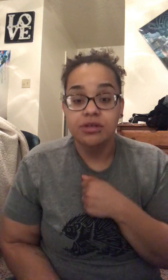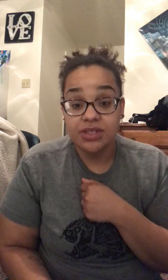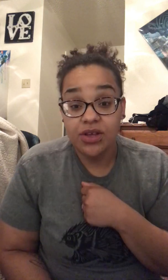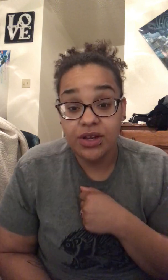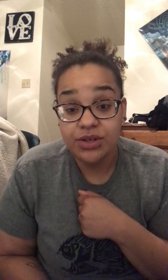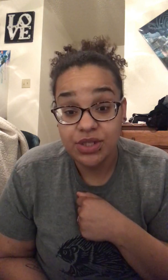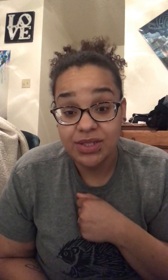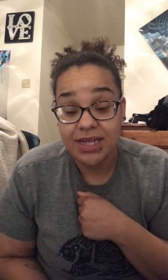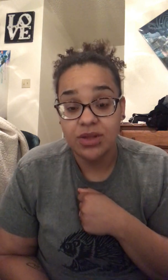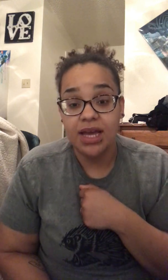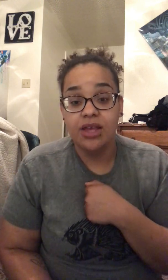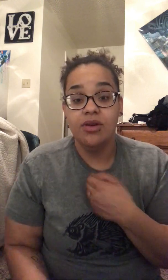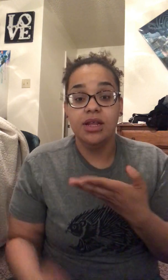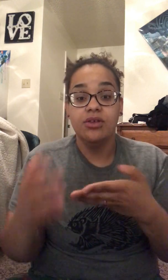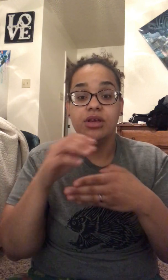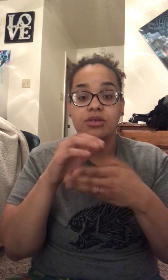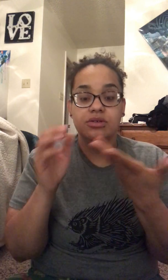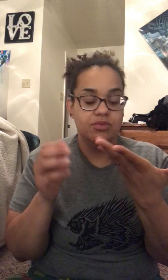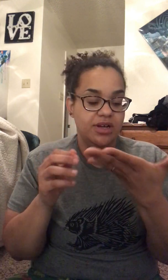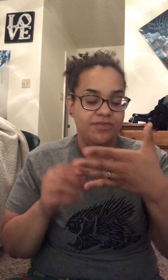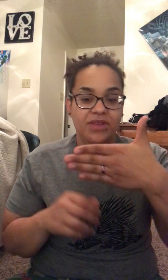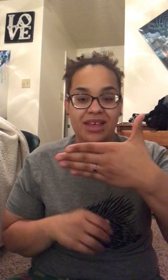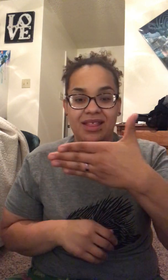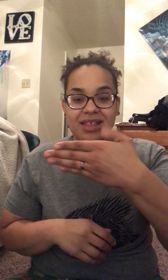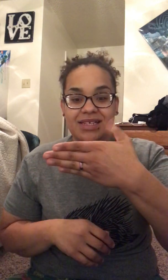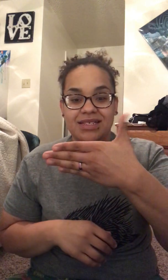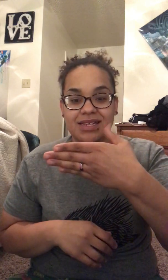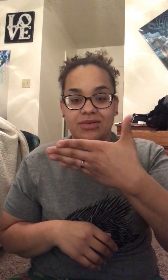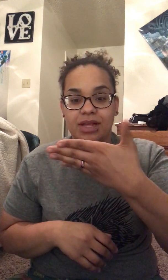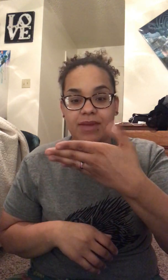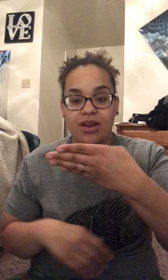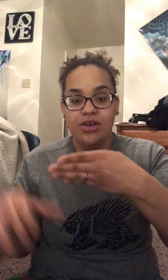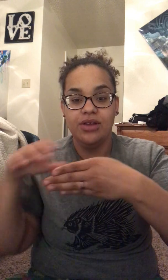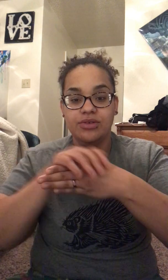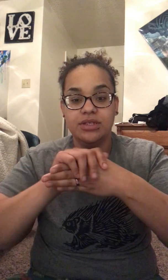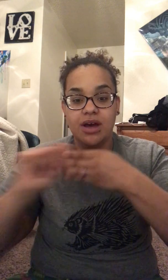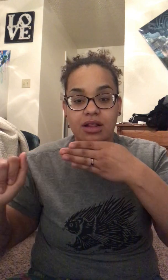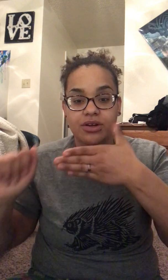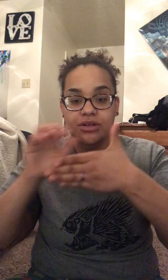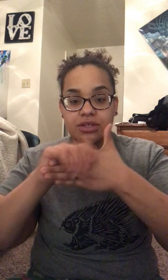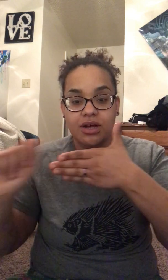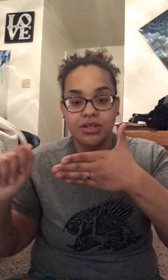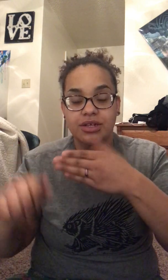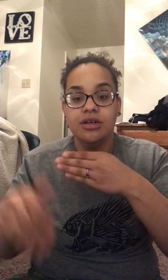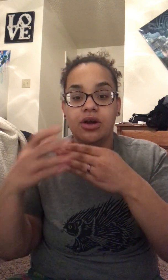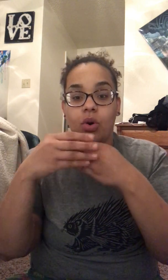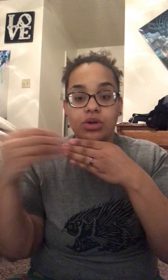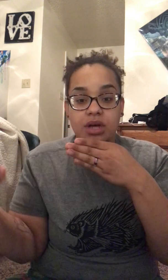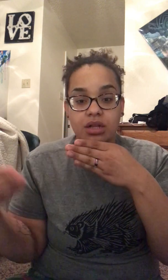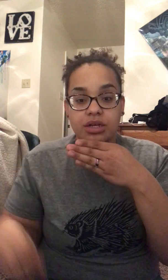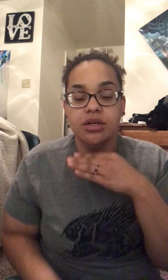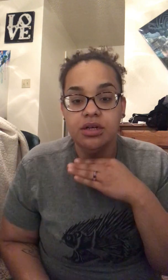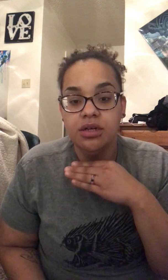So you can use two signs with that. You can either use, well, this doesn't really matter. You can use dollar, dollar, or dollar.